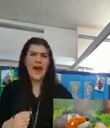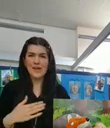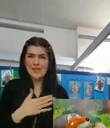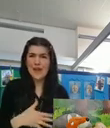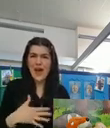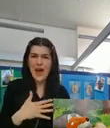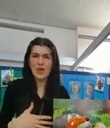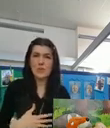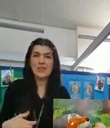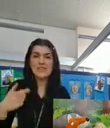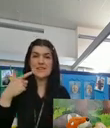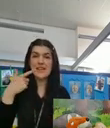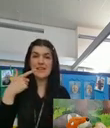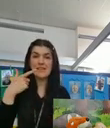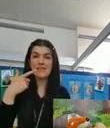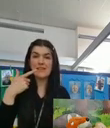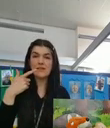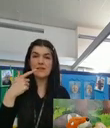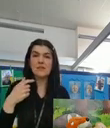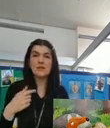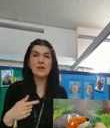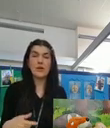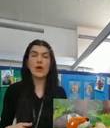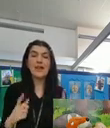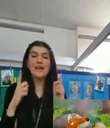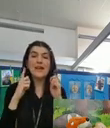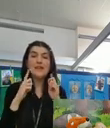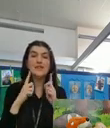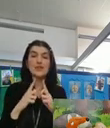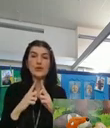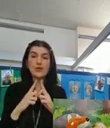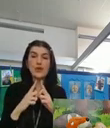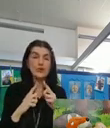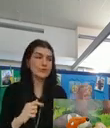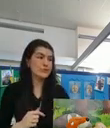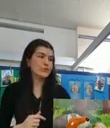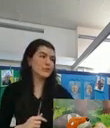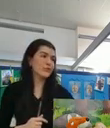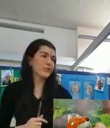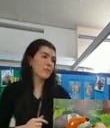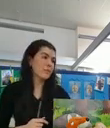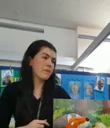and terrible teeth in his jaw."